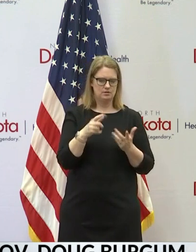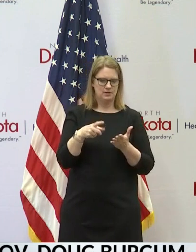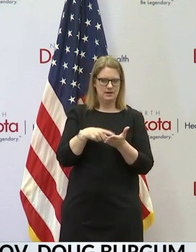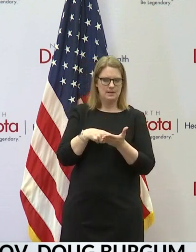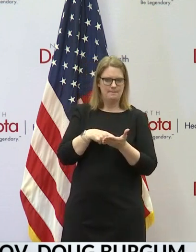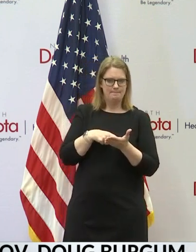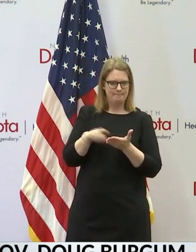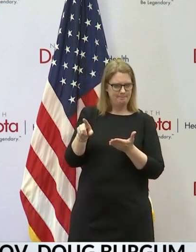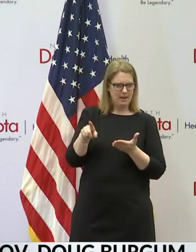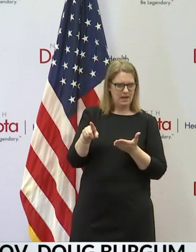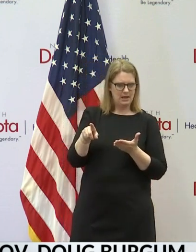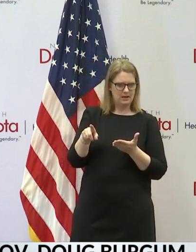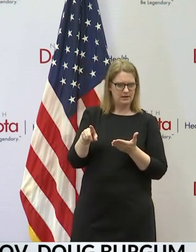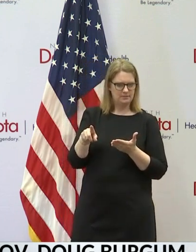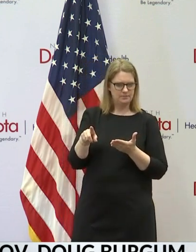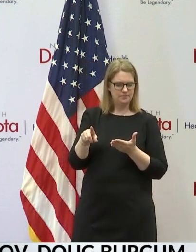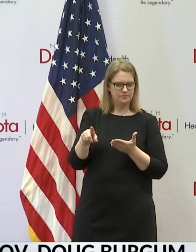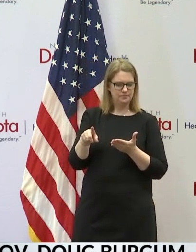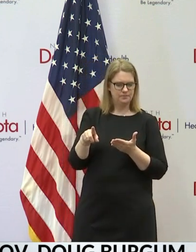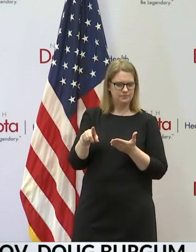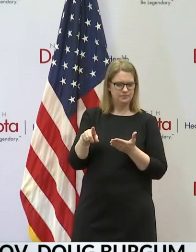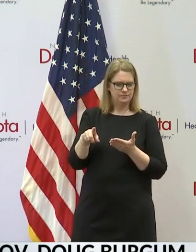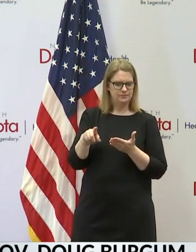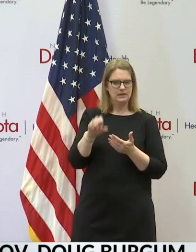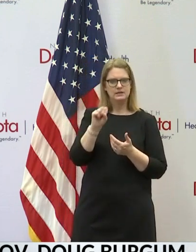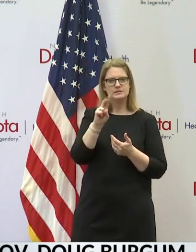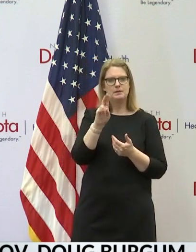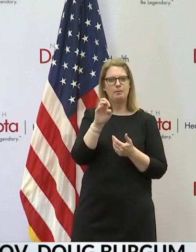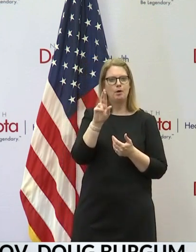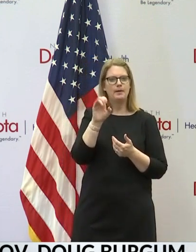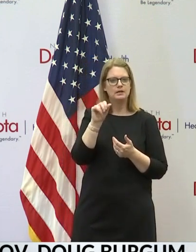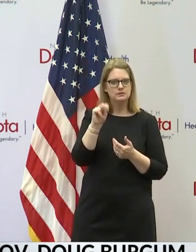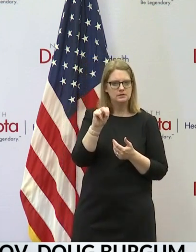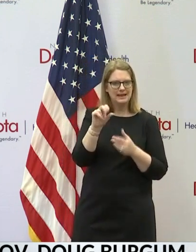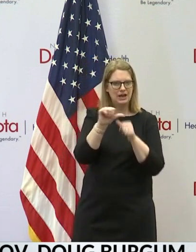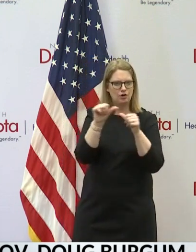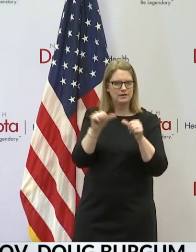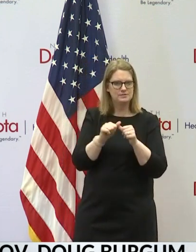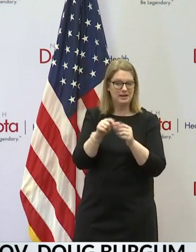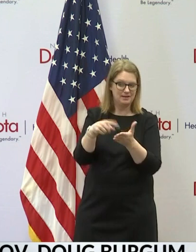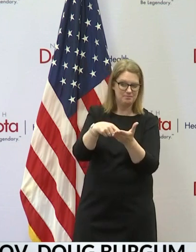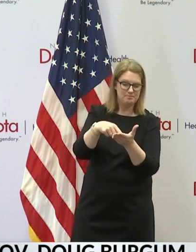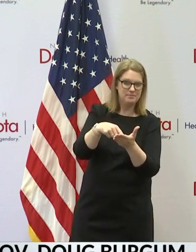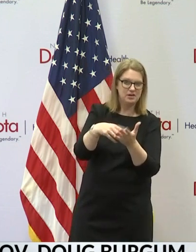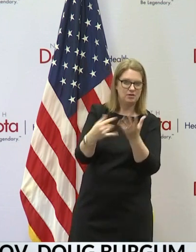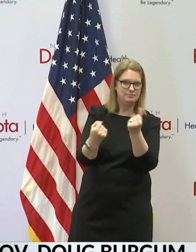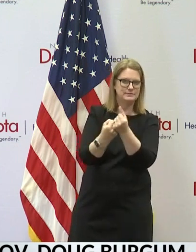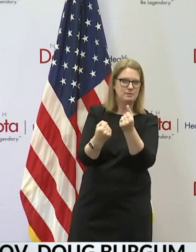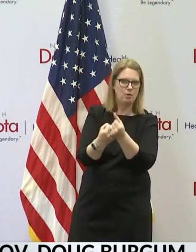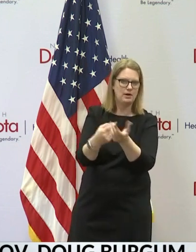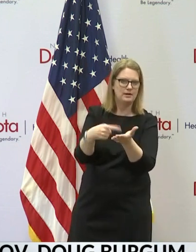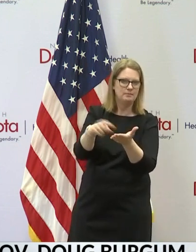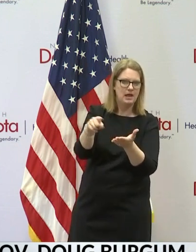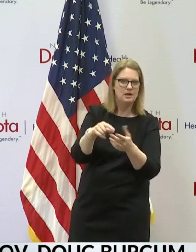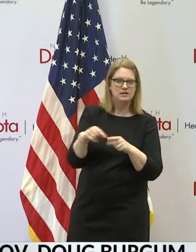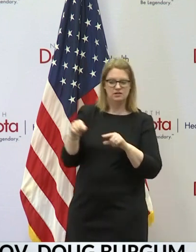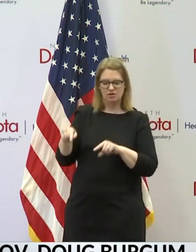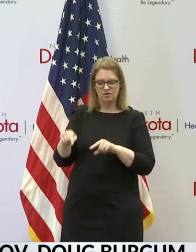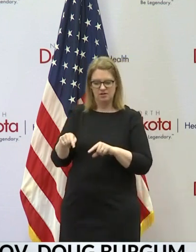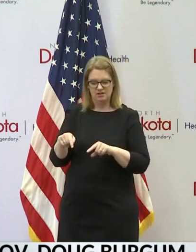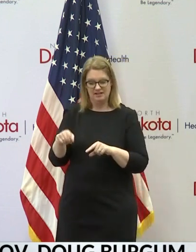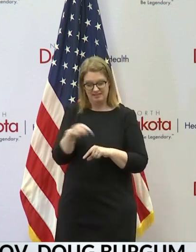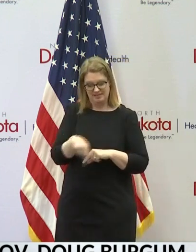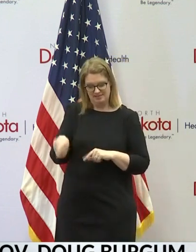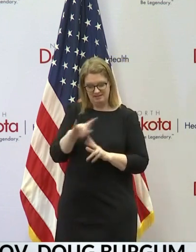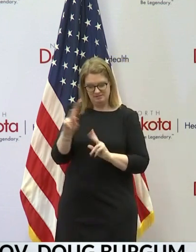subsidizing, I'm not for suburbia being subsidized by the people that have the older homes in the more denser